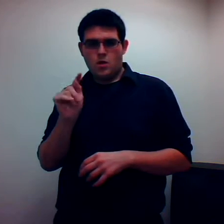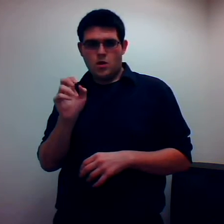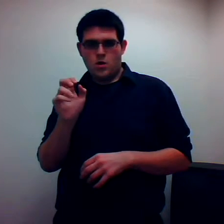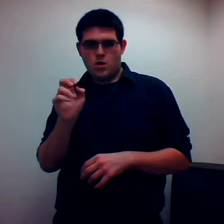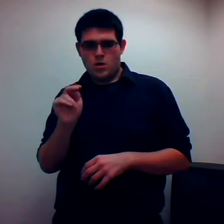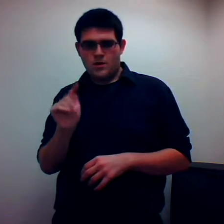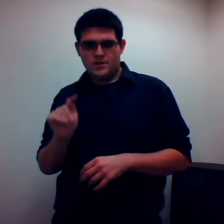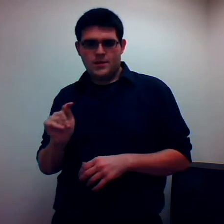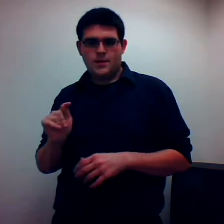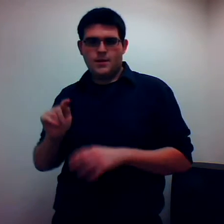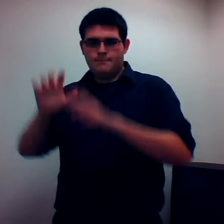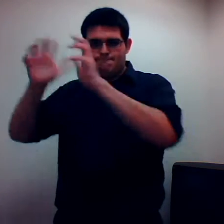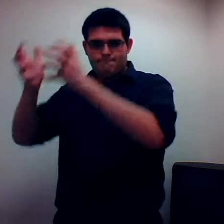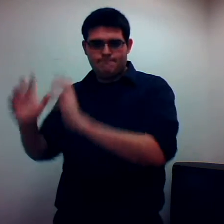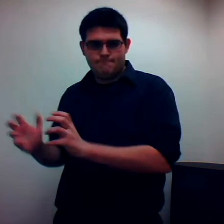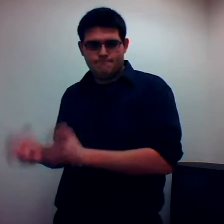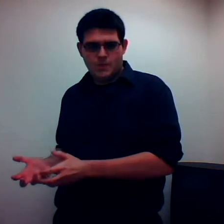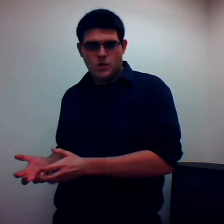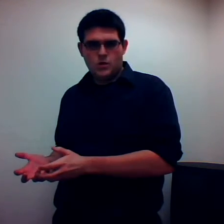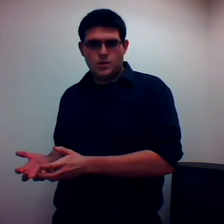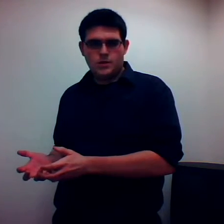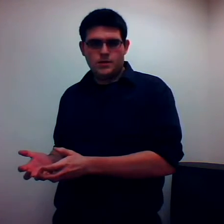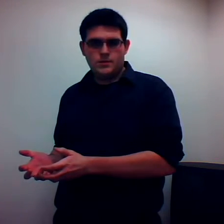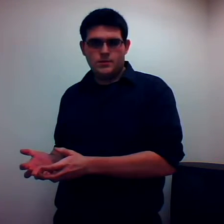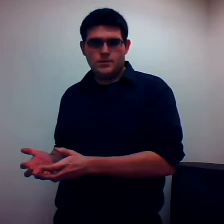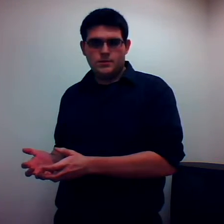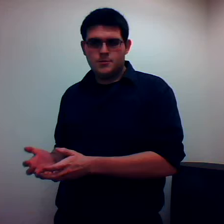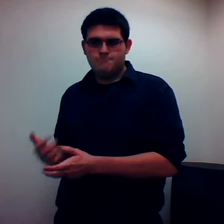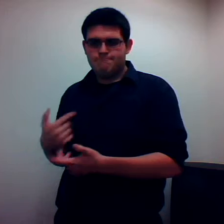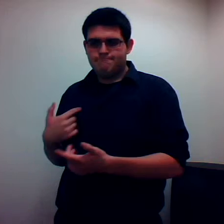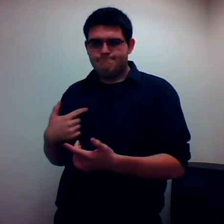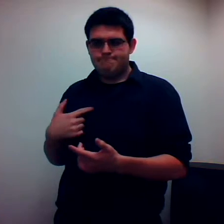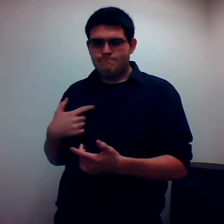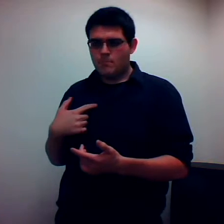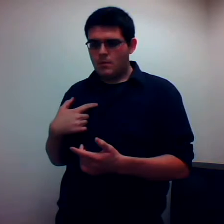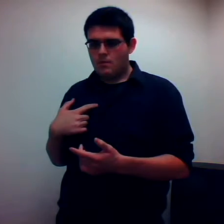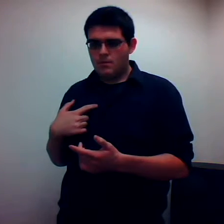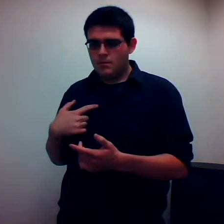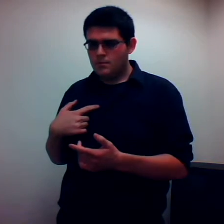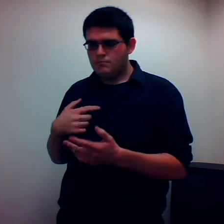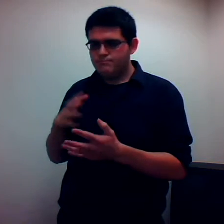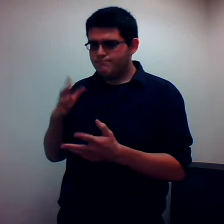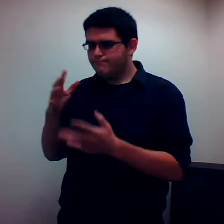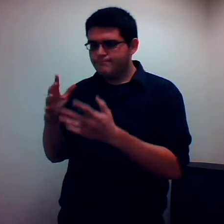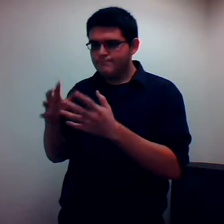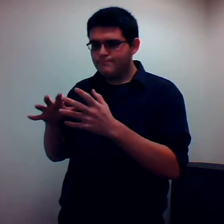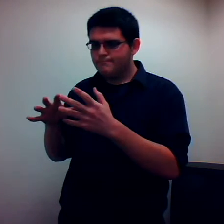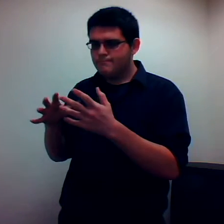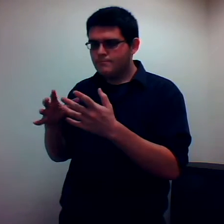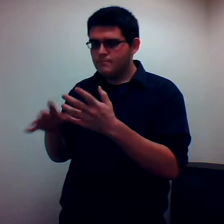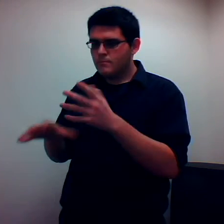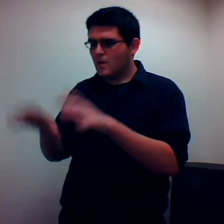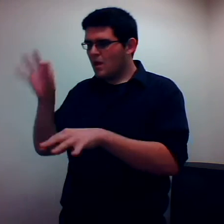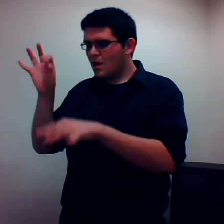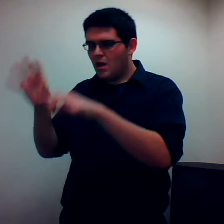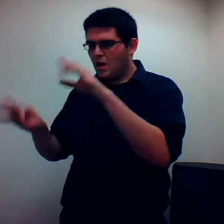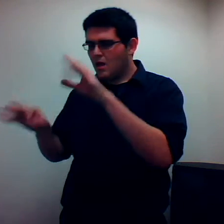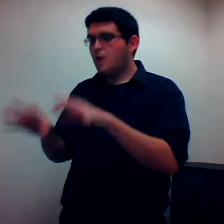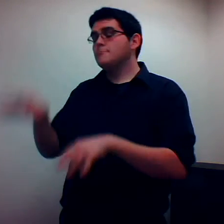by random, really. I just decide which ones I'm going to do at the beginning of that semester. And in the past, I've